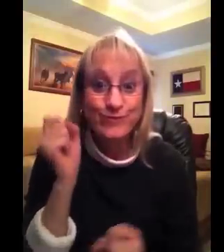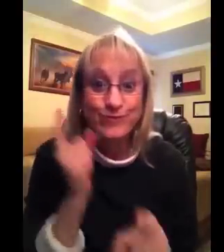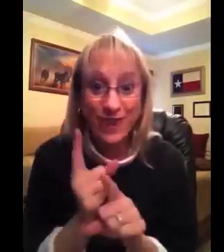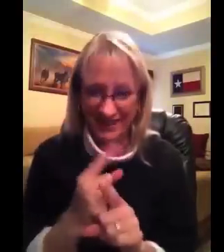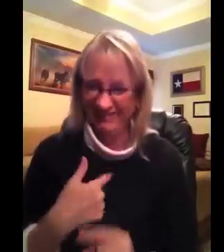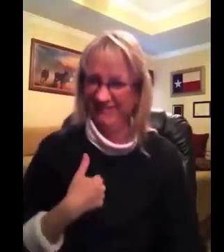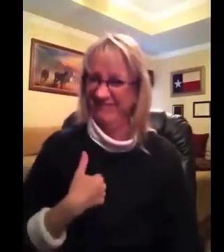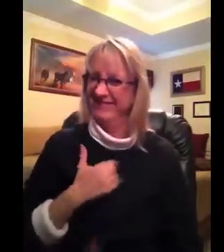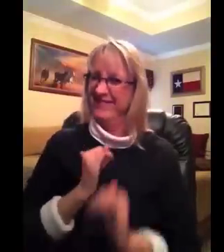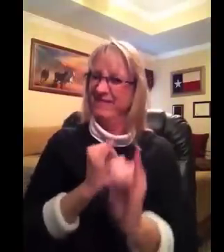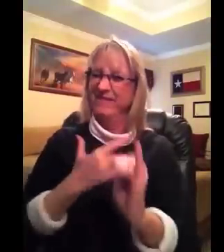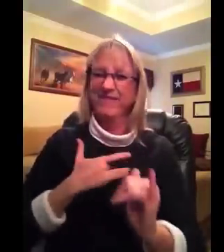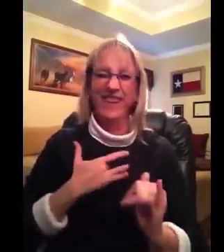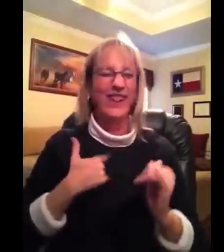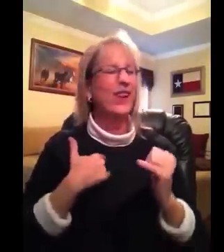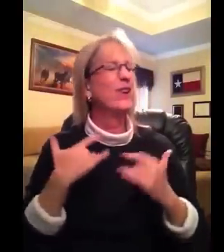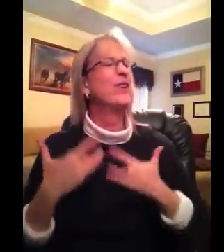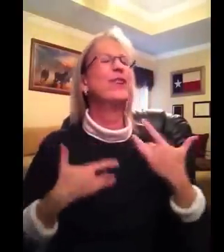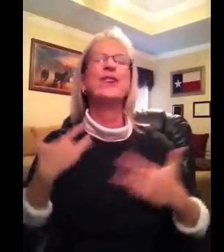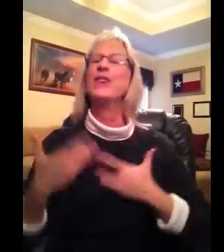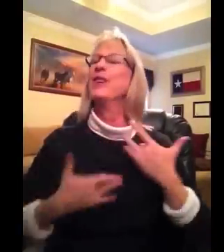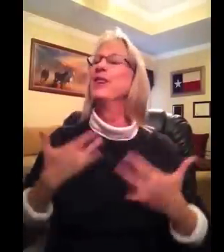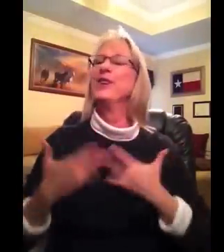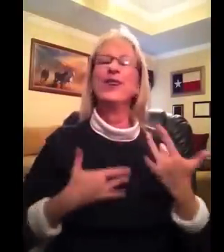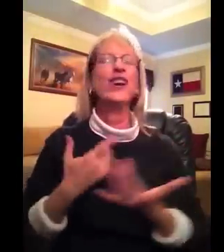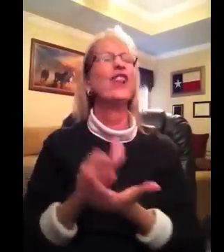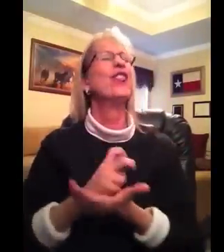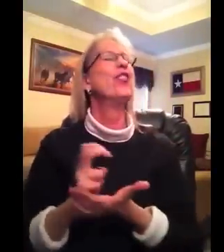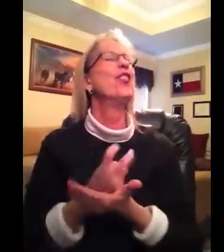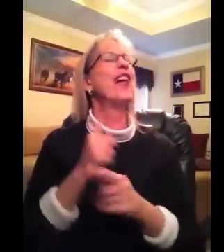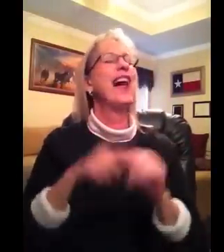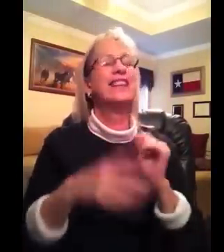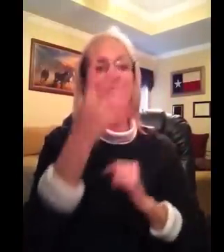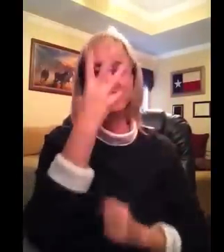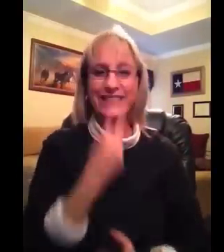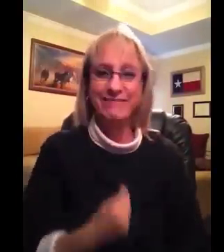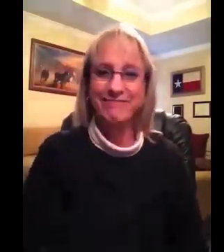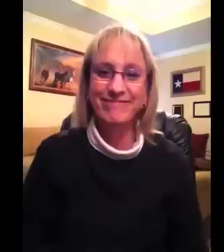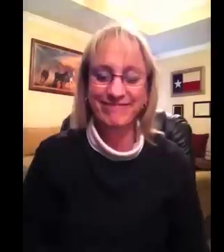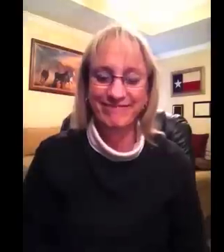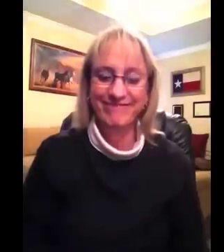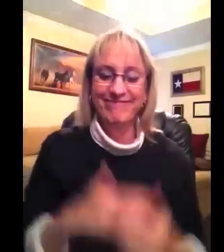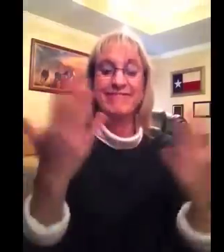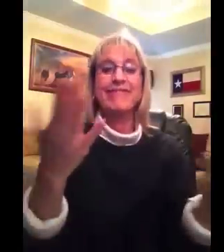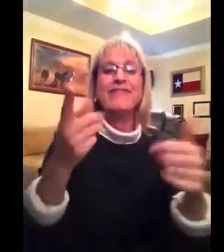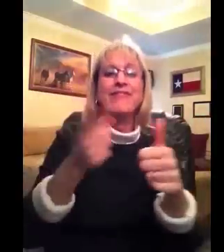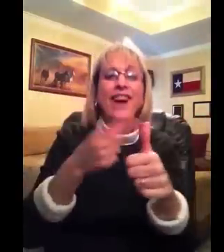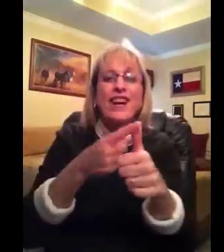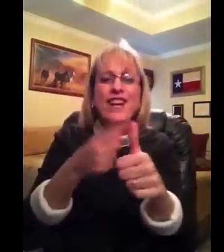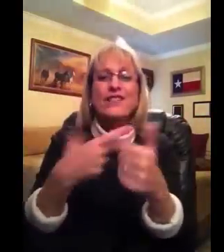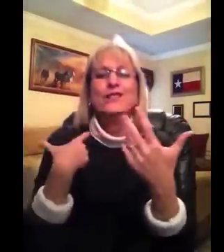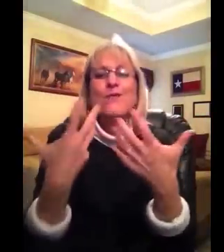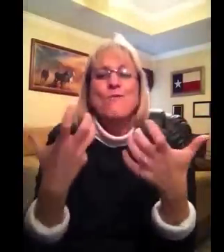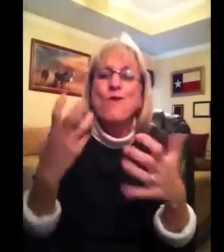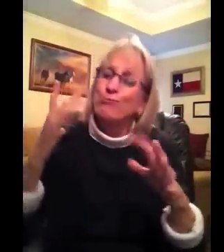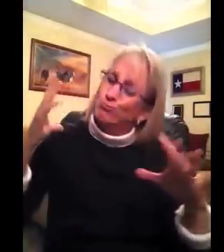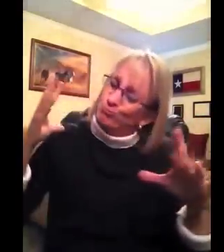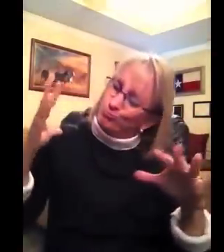this happening and have endured sleepless nights due to this exciting endeavor.